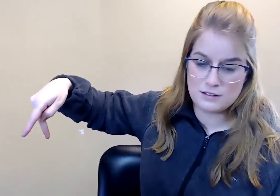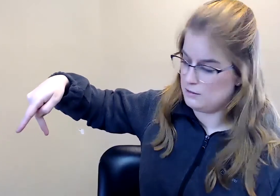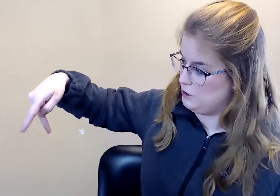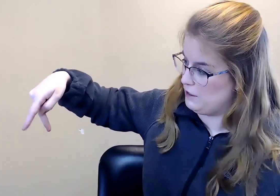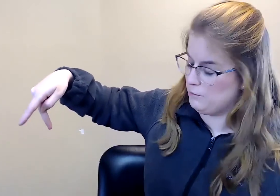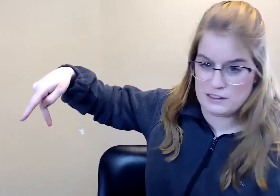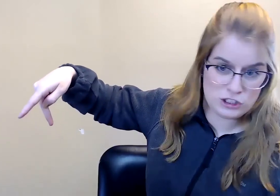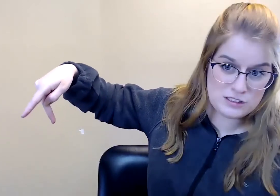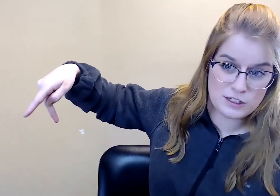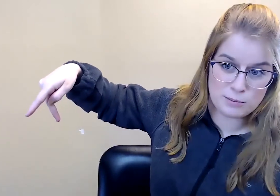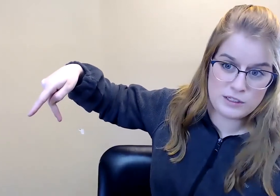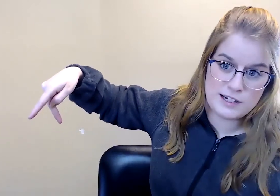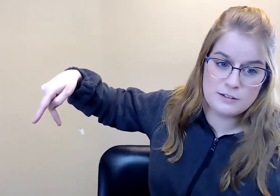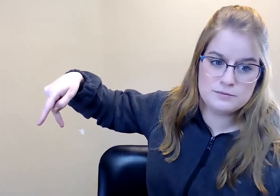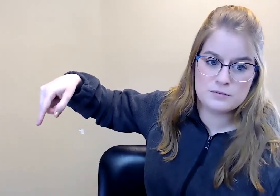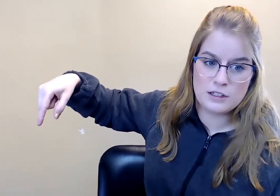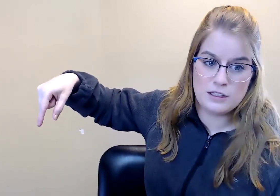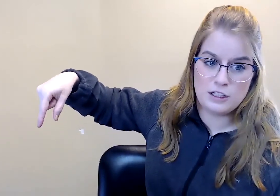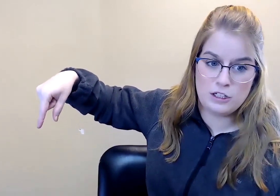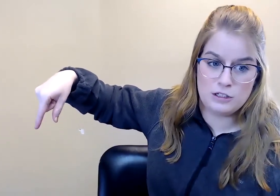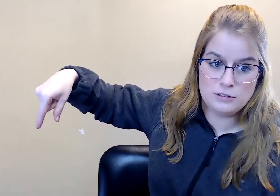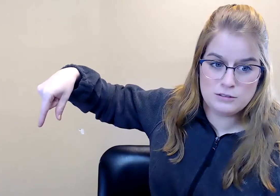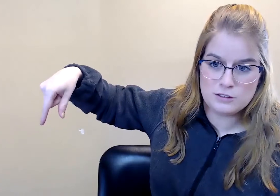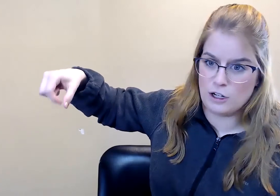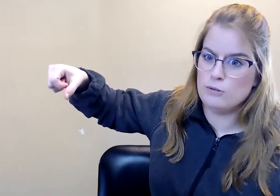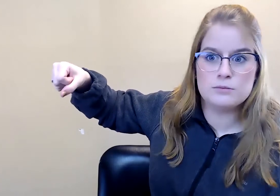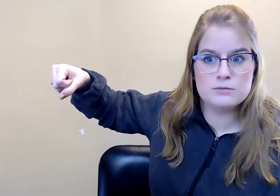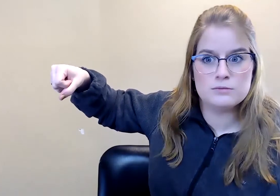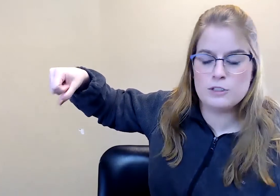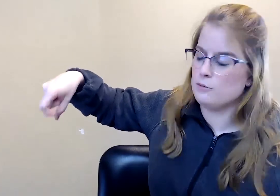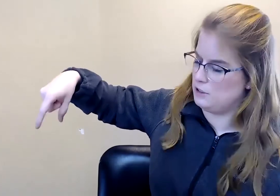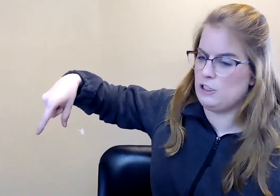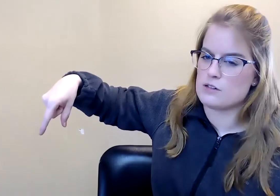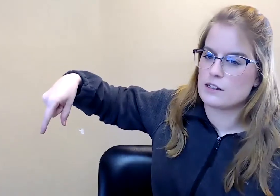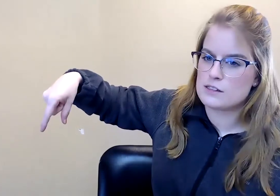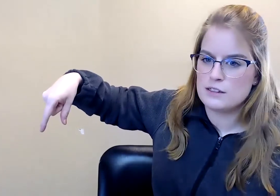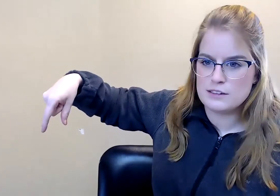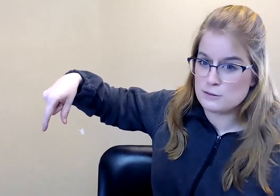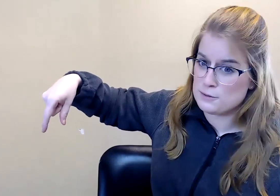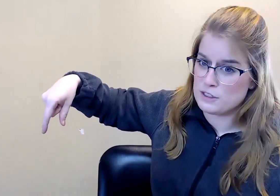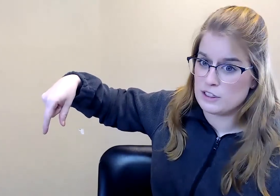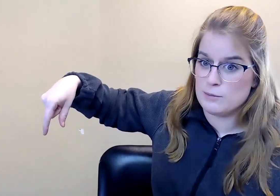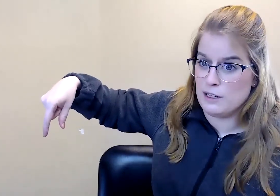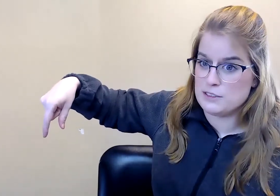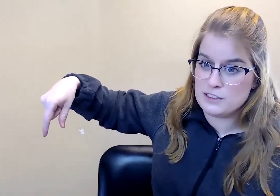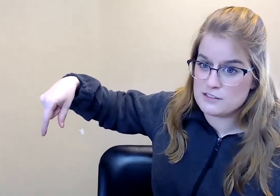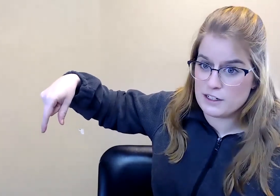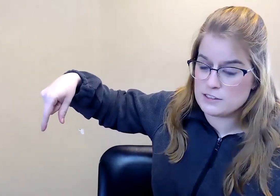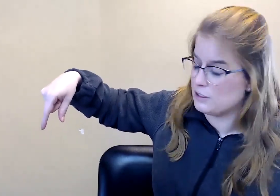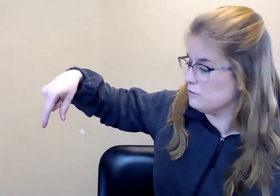But you got to make sure this finger points out. And then Q. Oh, no, Q's next. Sometimes I forget my ABCs if I don't sing them